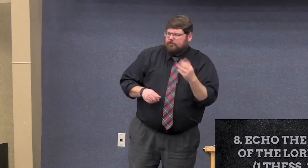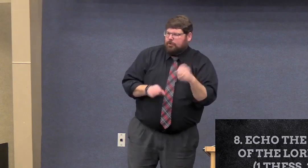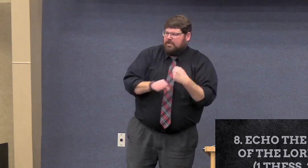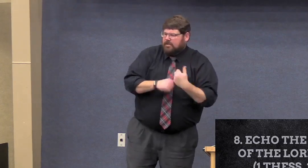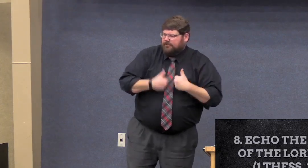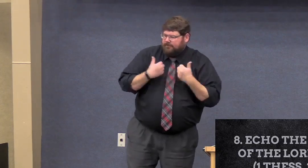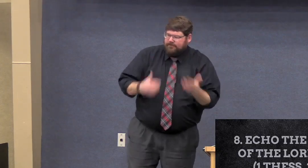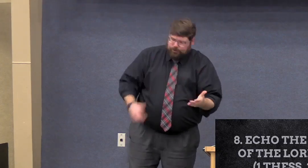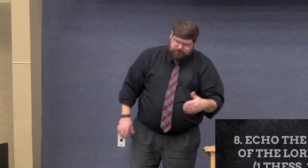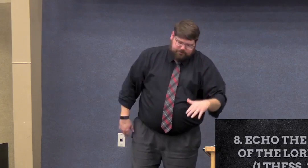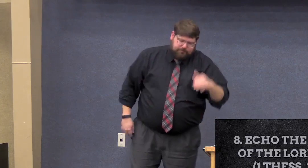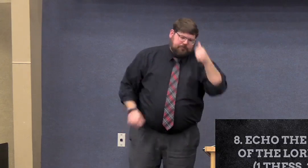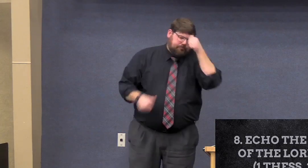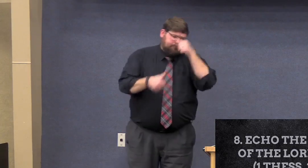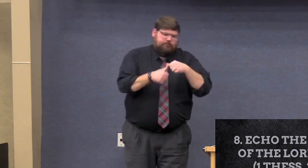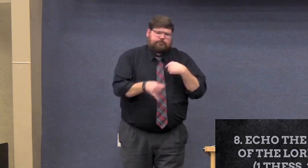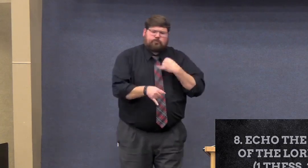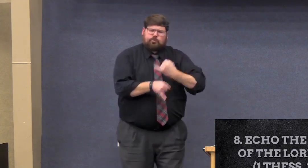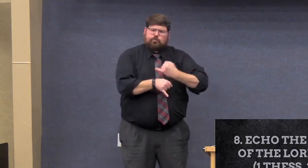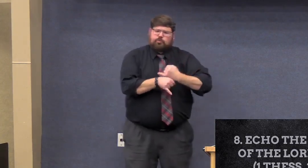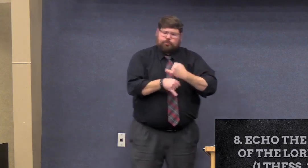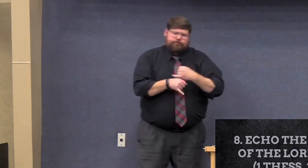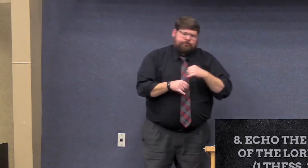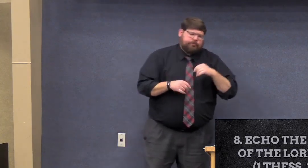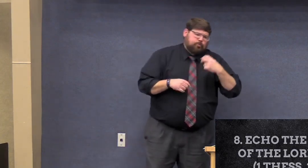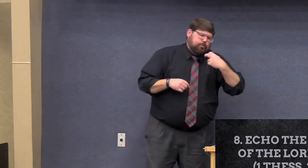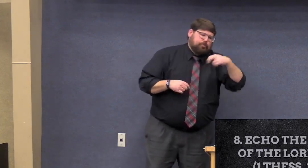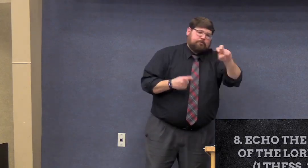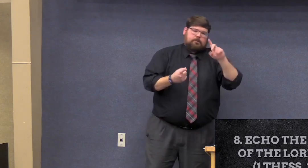Ohio. That's where I lived for a little while.